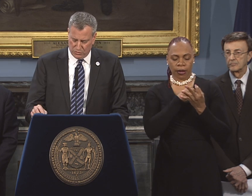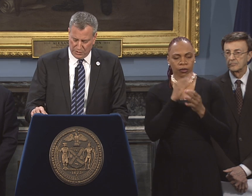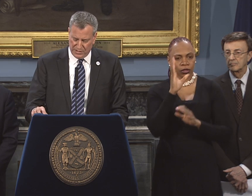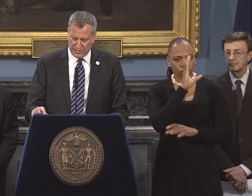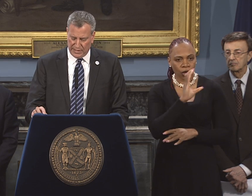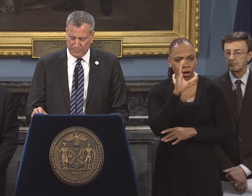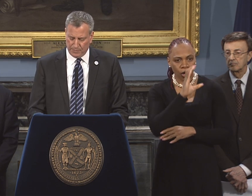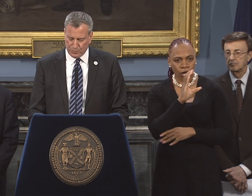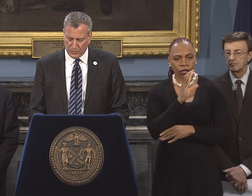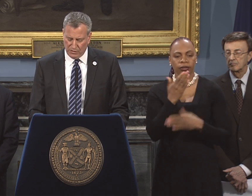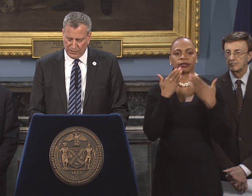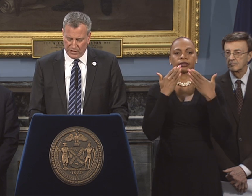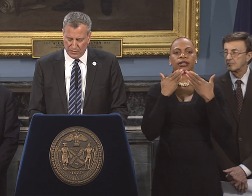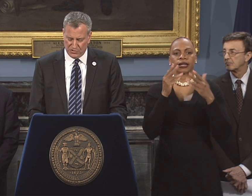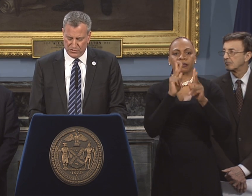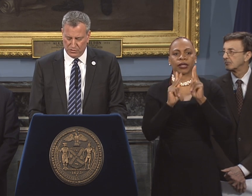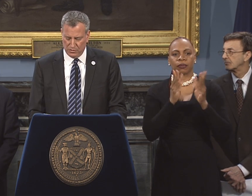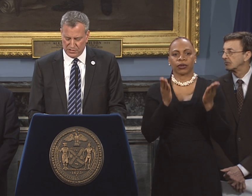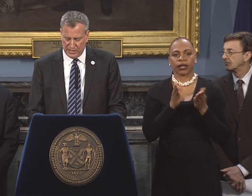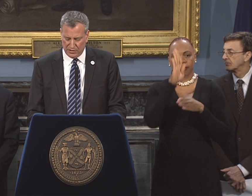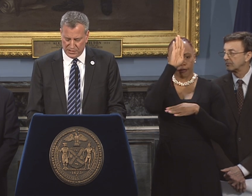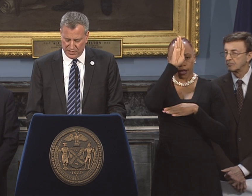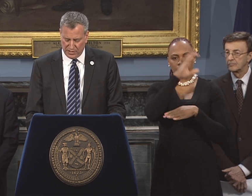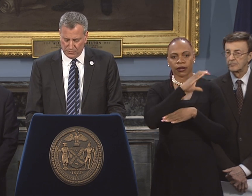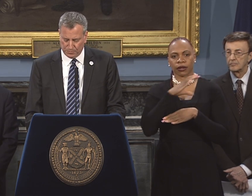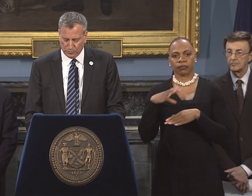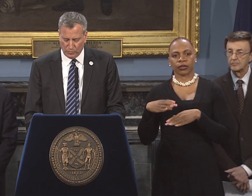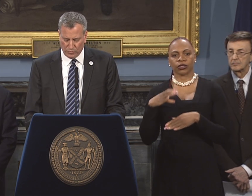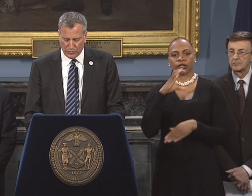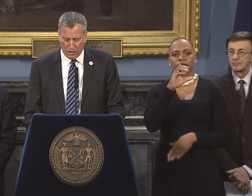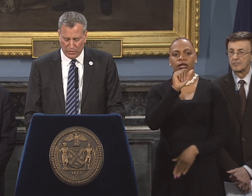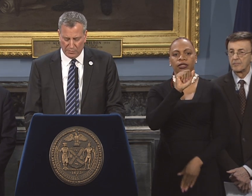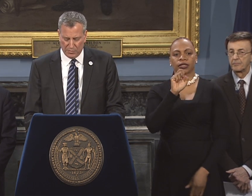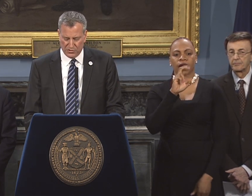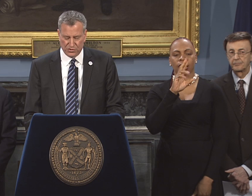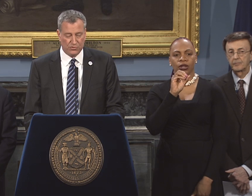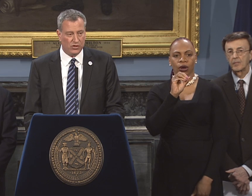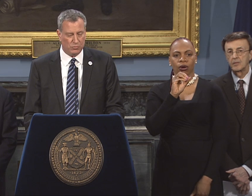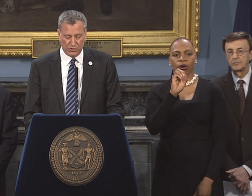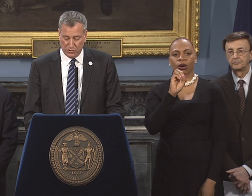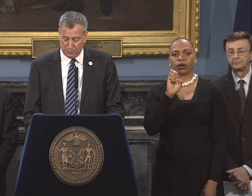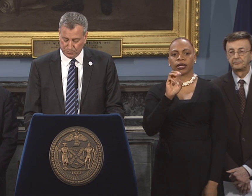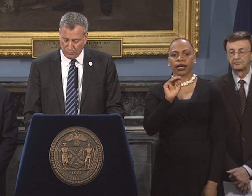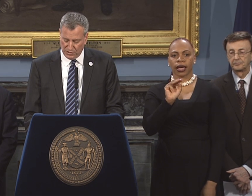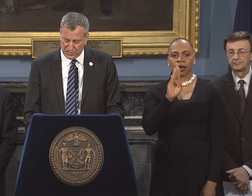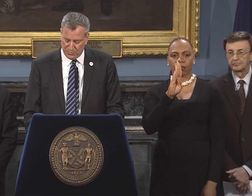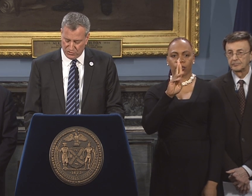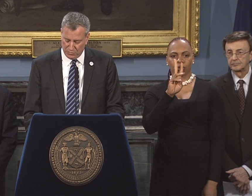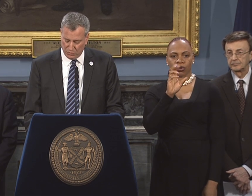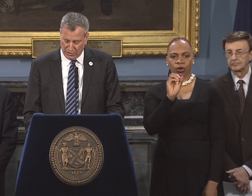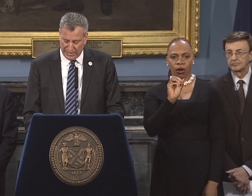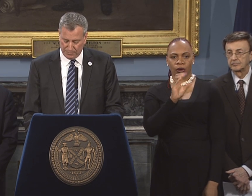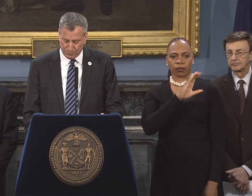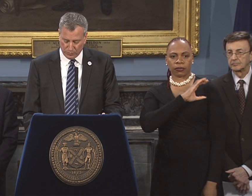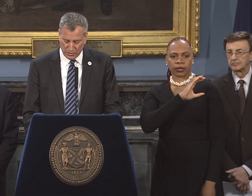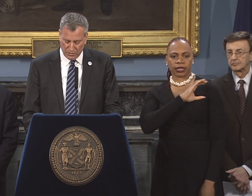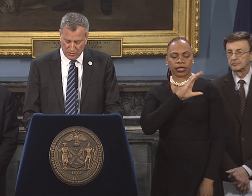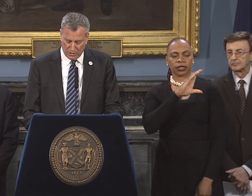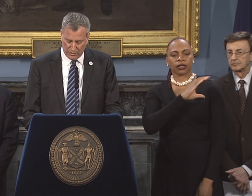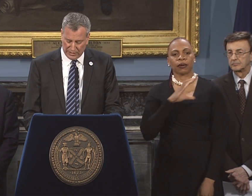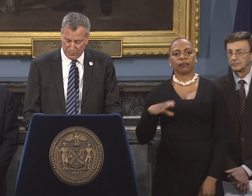thank those who are with me today: Fire Commissioner Sal Casano, OEM Commissioner Joe Bruno, Police Commissioner Bill